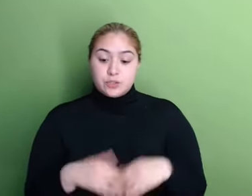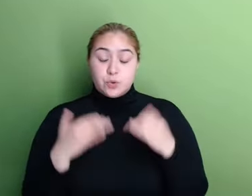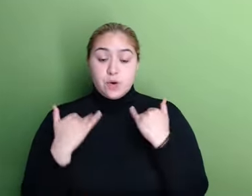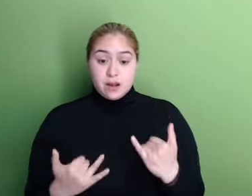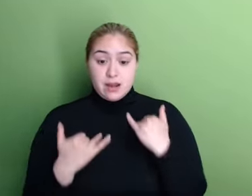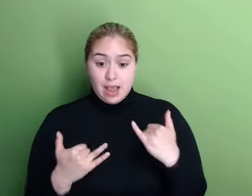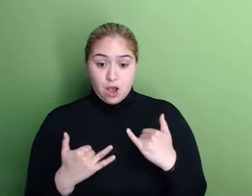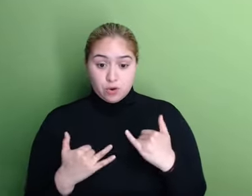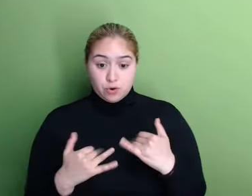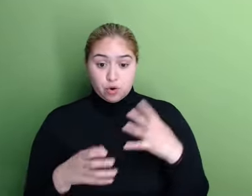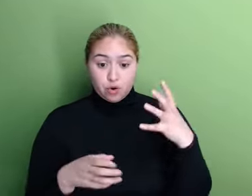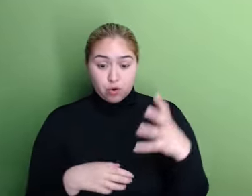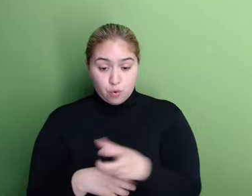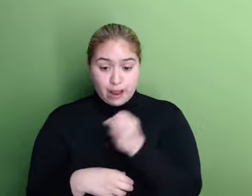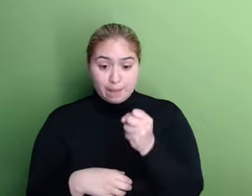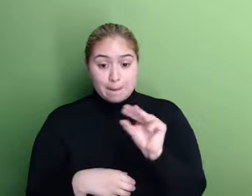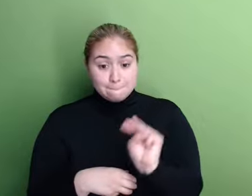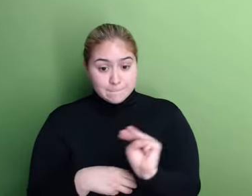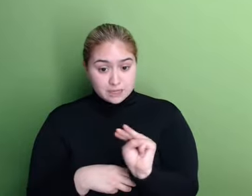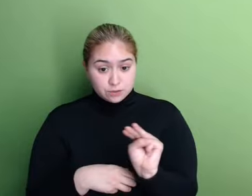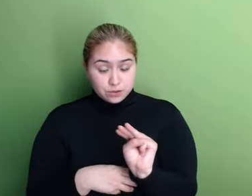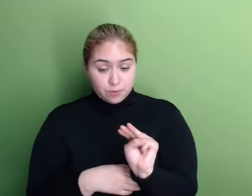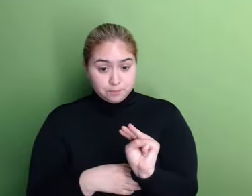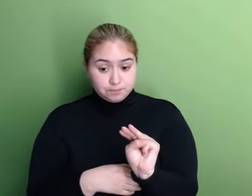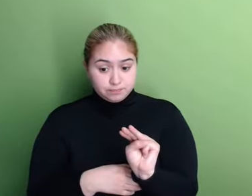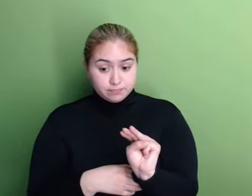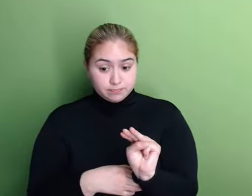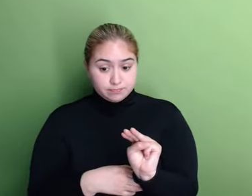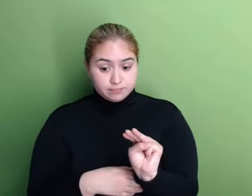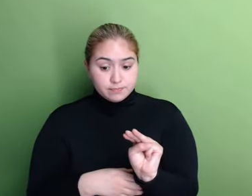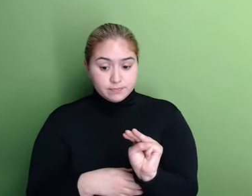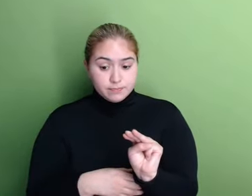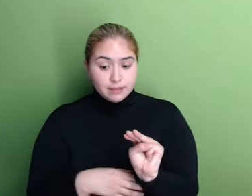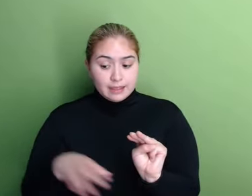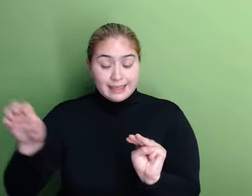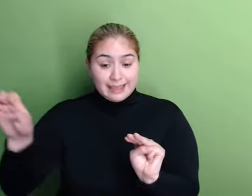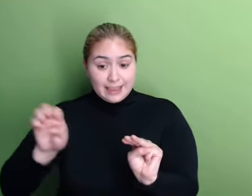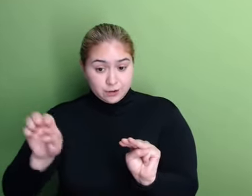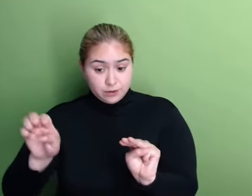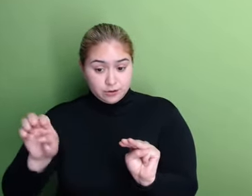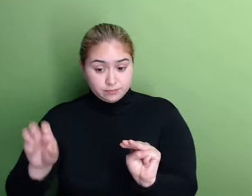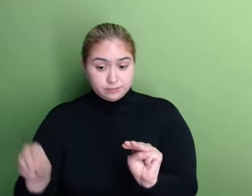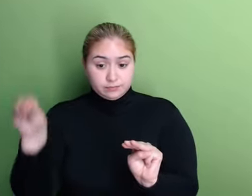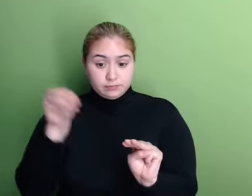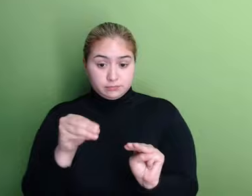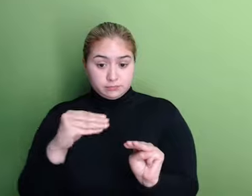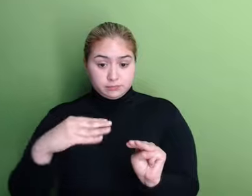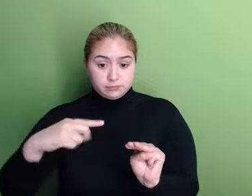take your mesoderm, right? And and wrap it around the endoderm, and I'll let you do